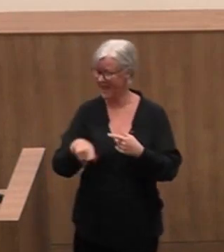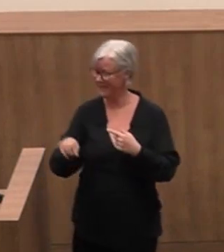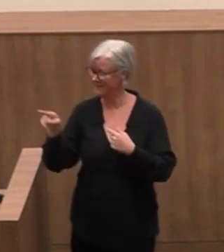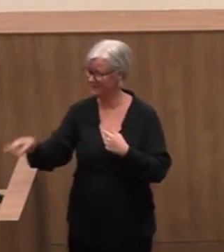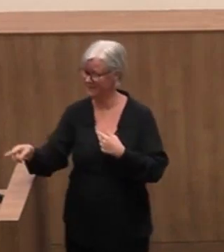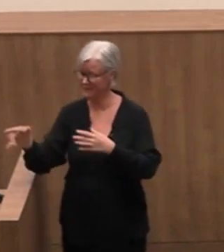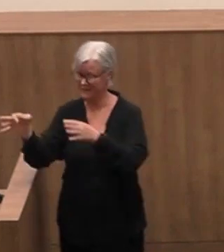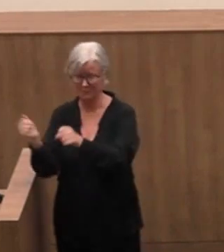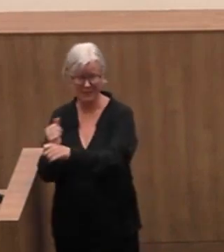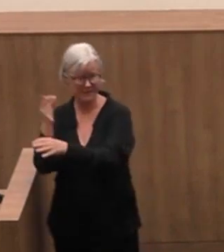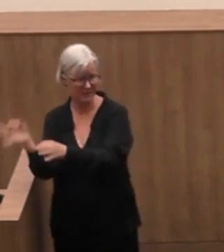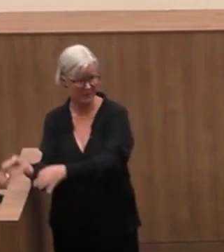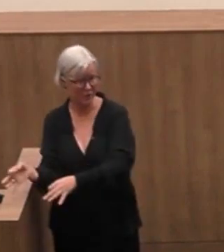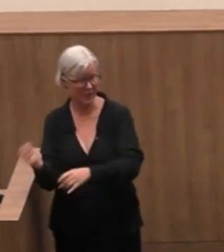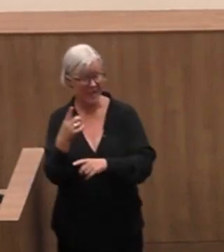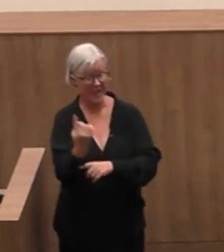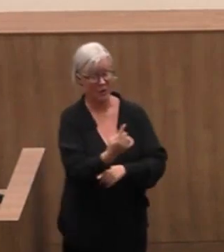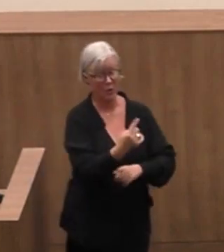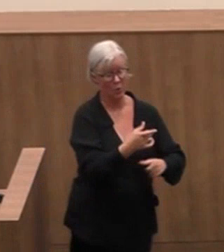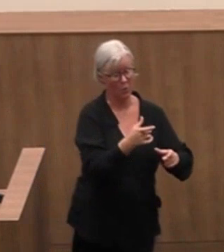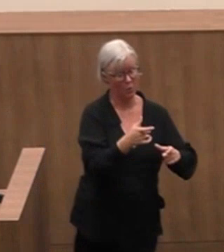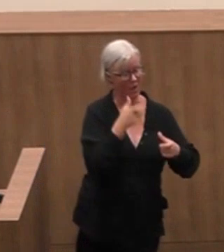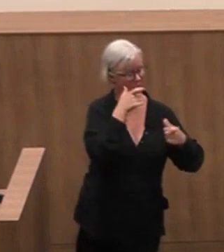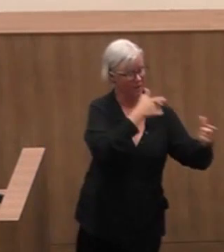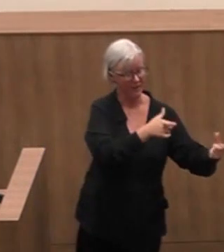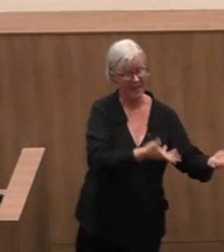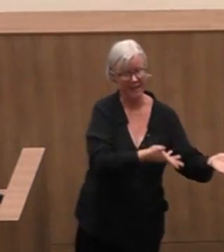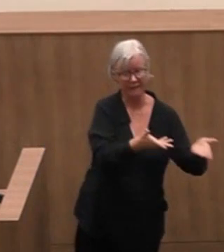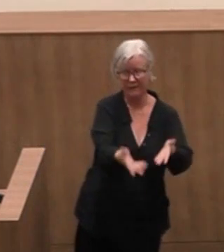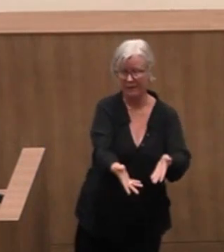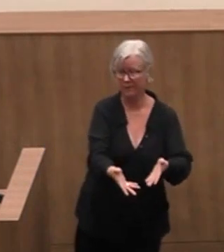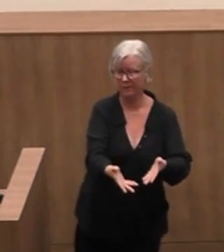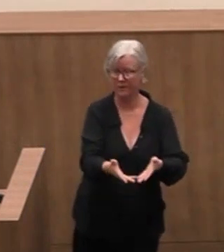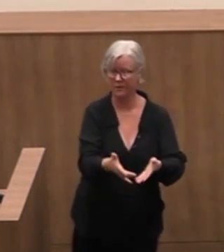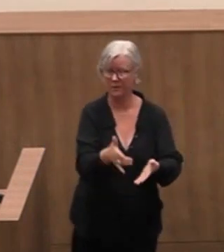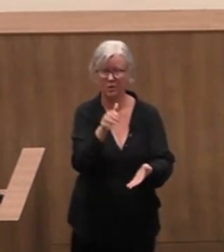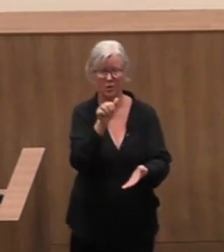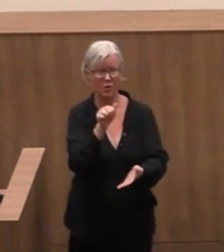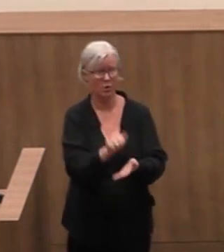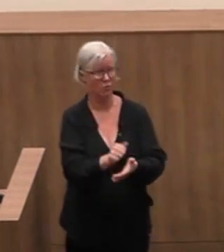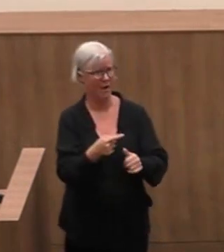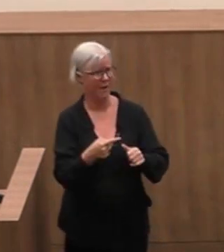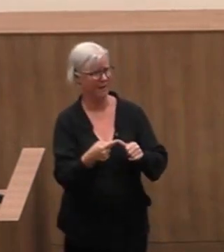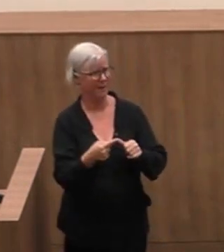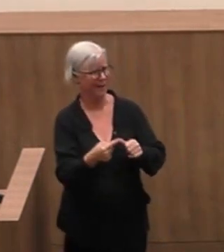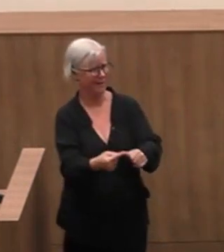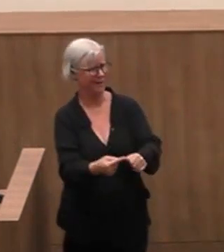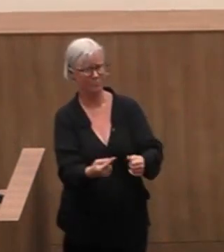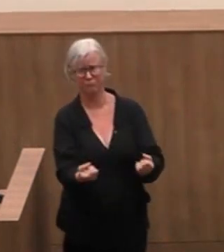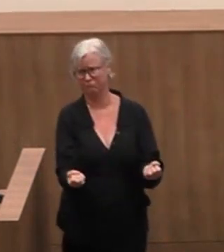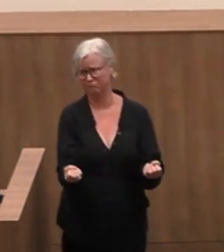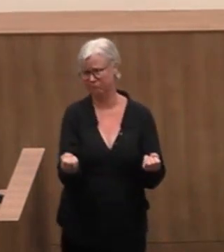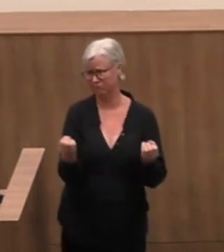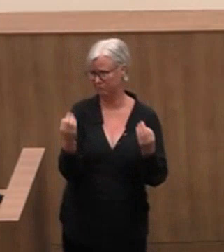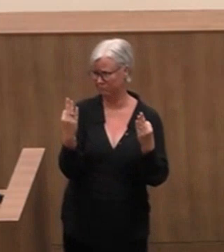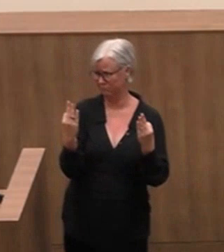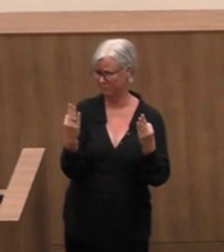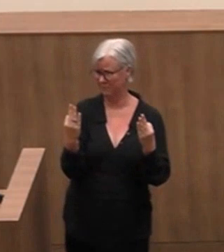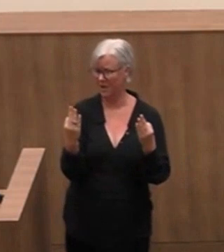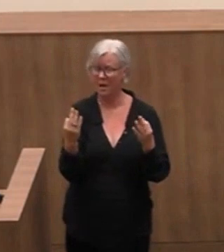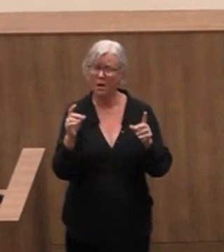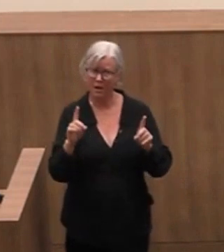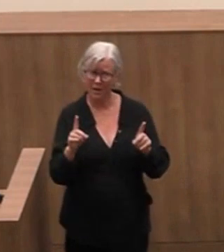provider to actually go, well, look, there's no right answer on this journey, but at least it's trying to support that